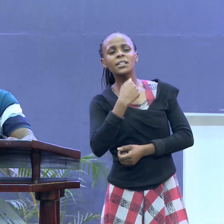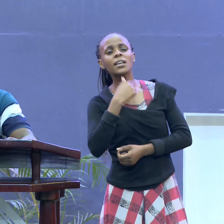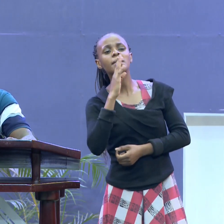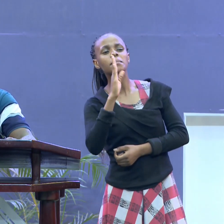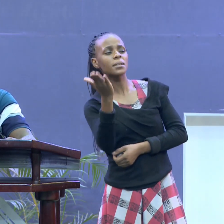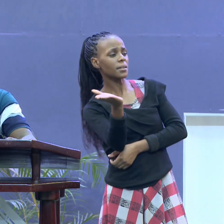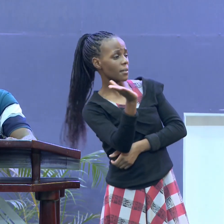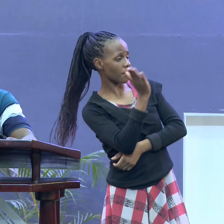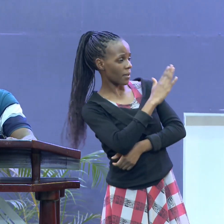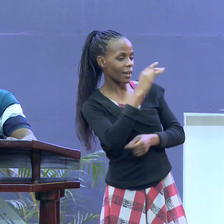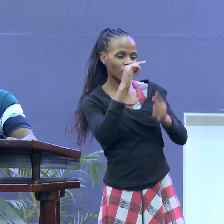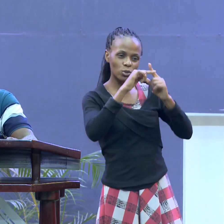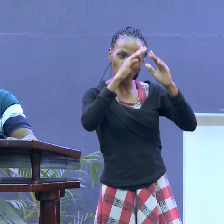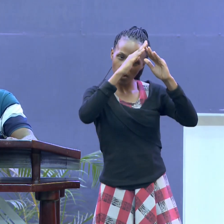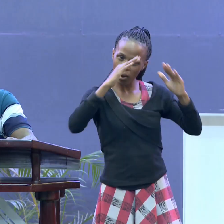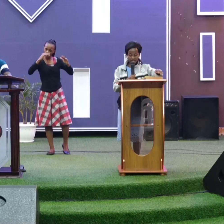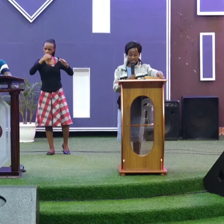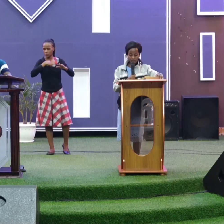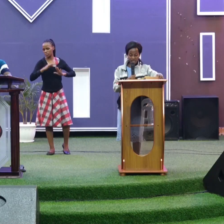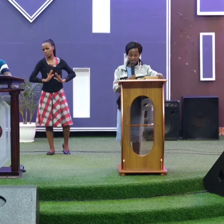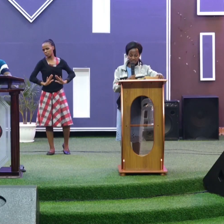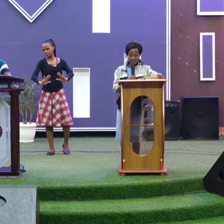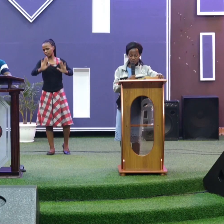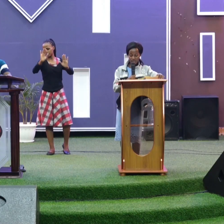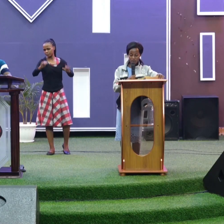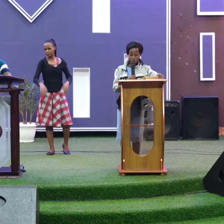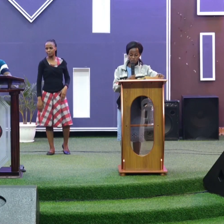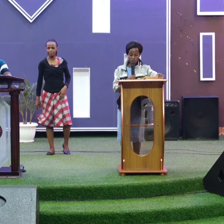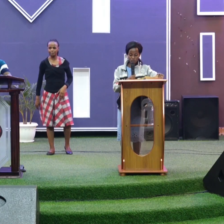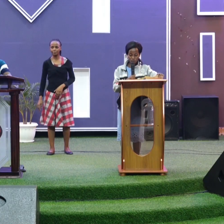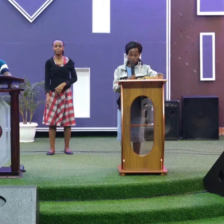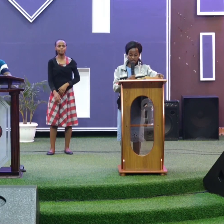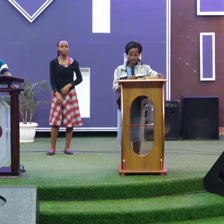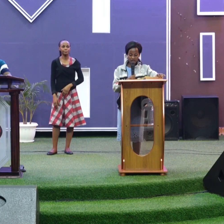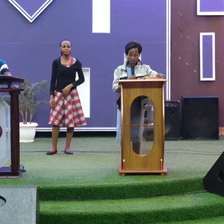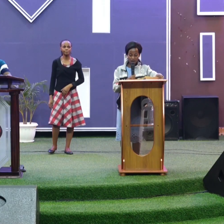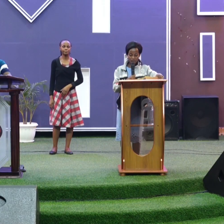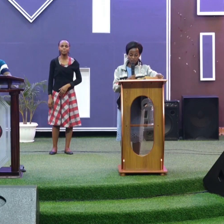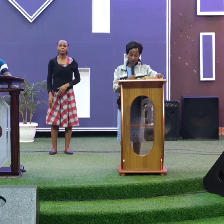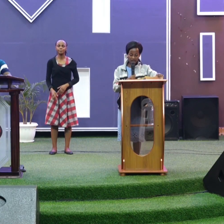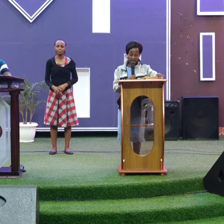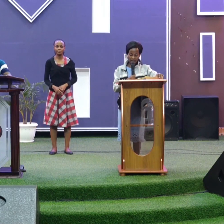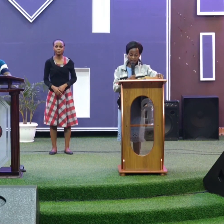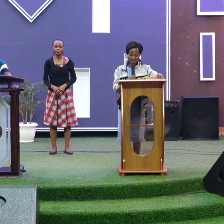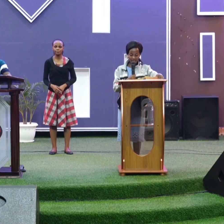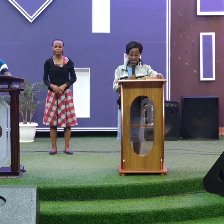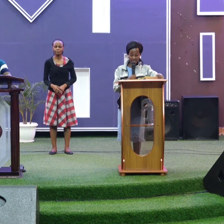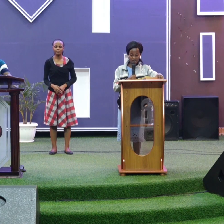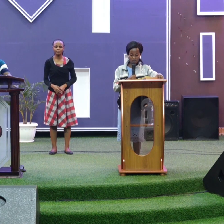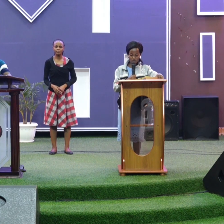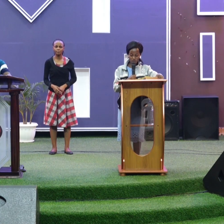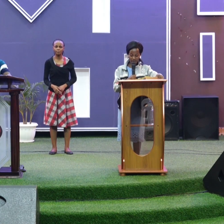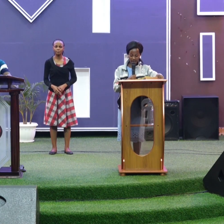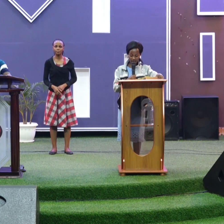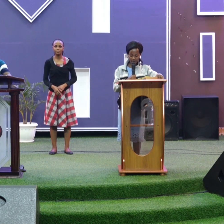I left. Ayita mu bifo ebitaliimu mazzi ng'anoonyawo okumuwummulira, bw'abulwa agamba nti